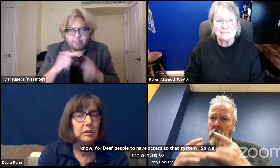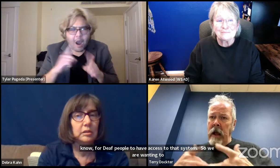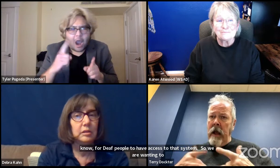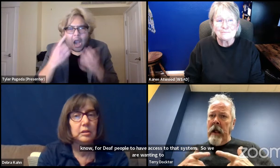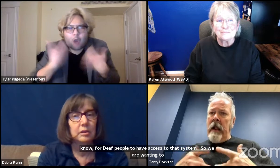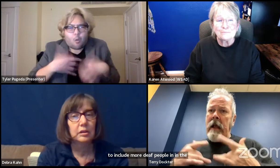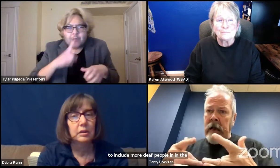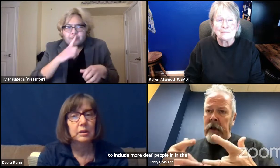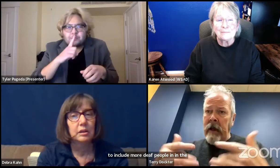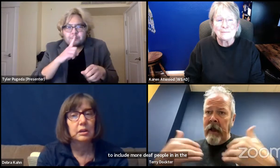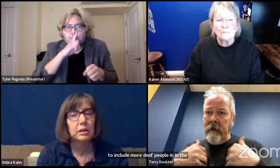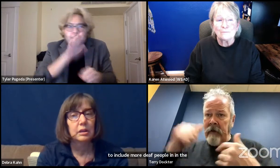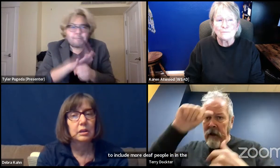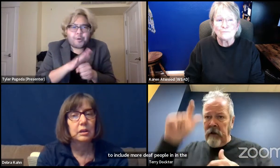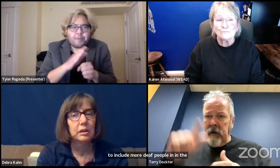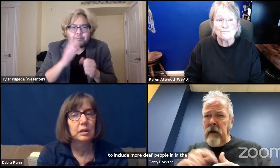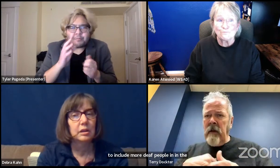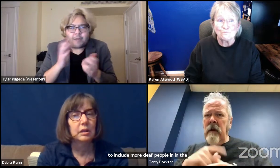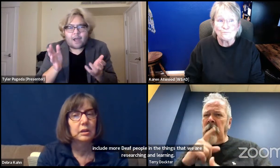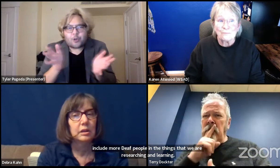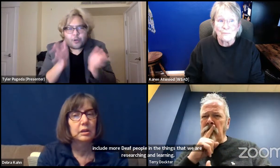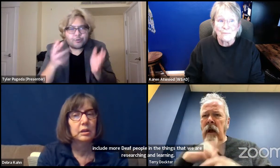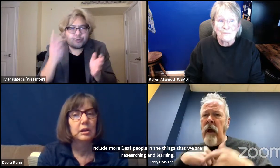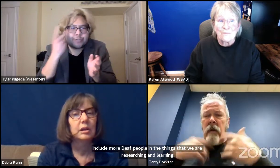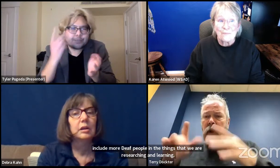I think it's more likely that